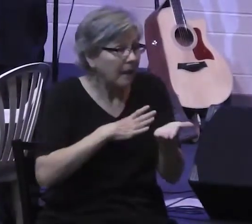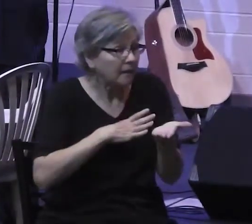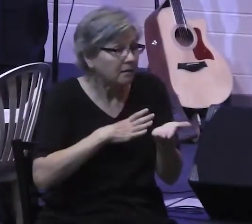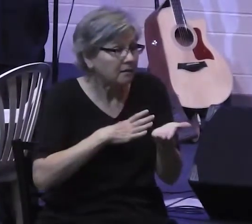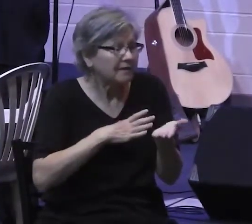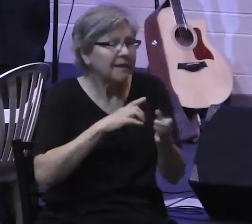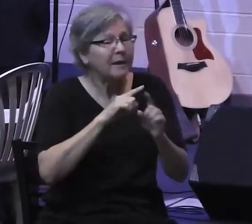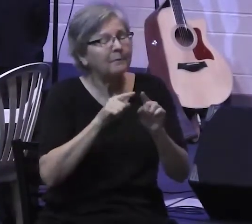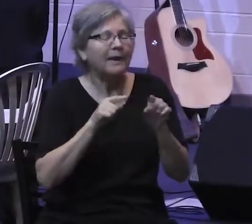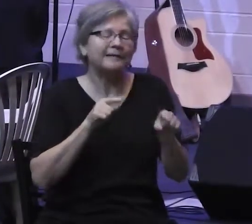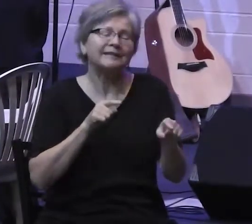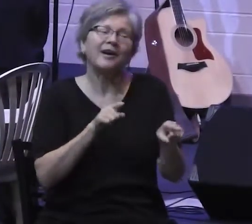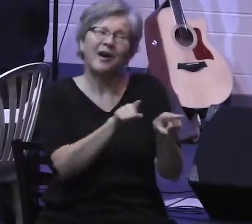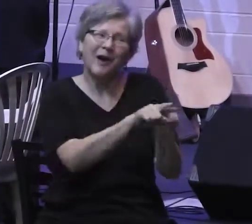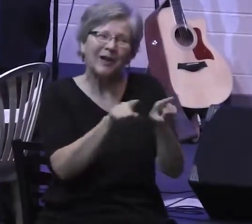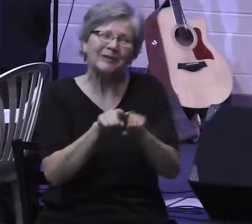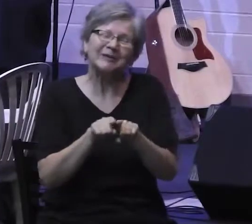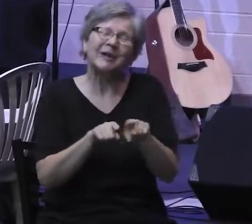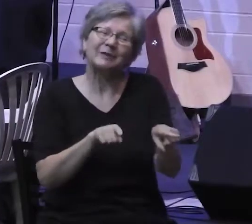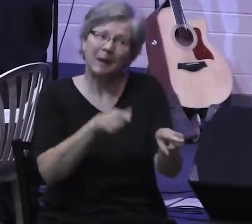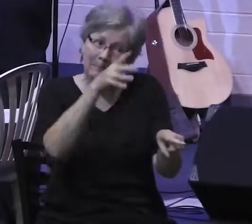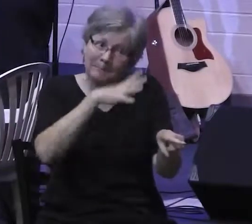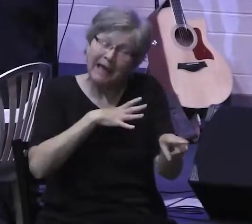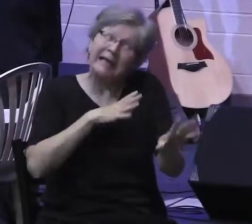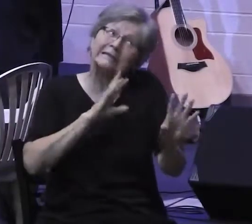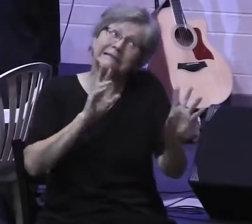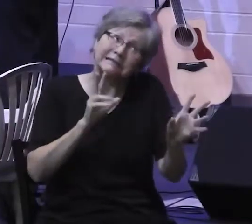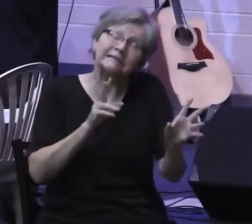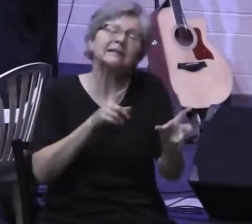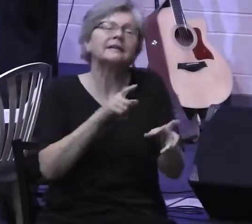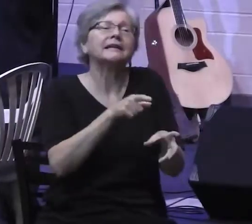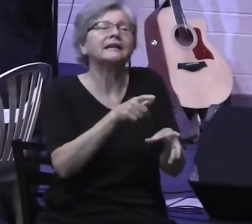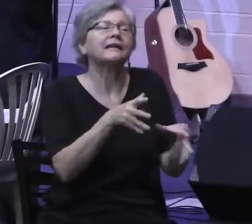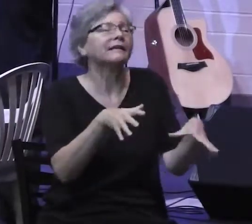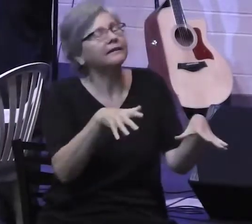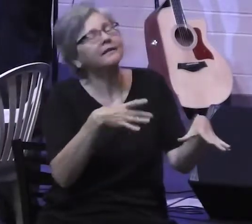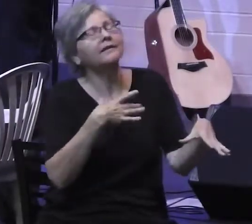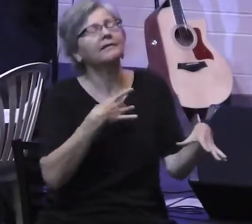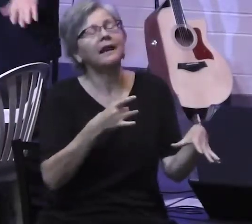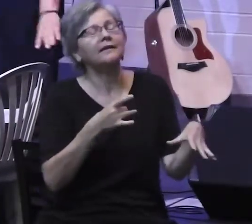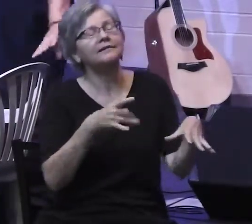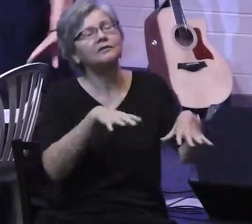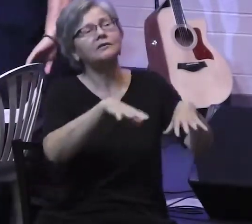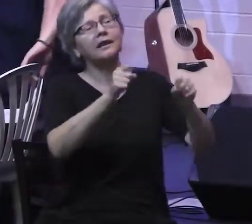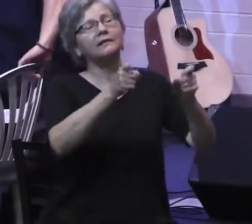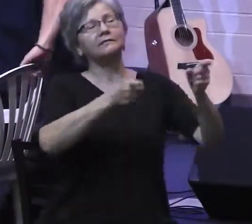take situations into his own hands. And as it happens, David loves hot tubs.